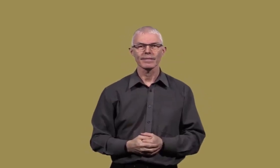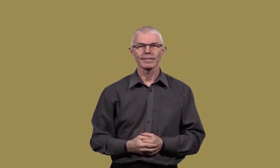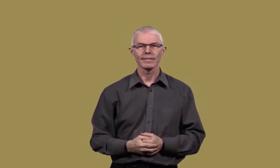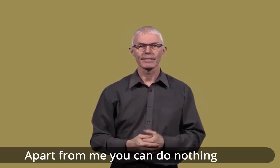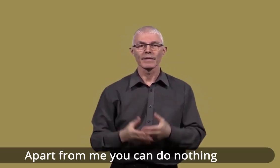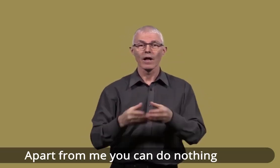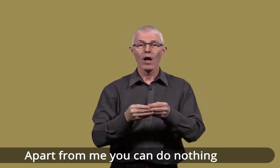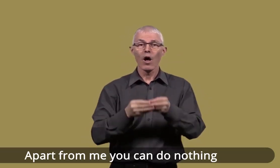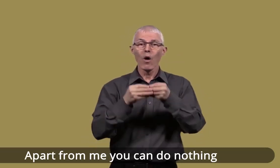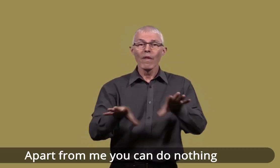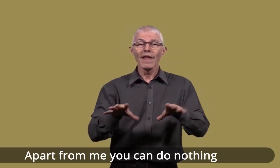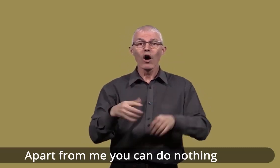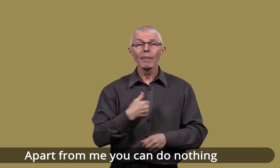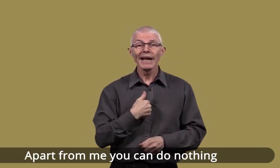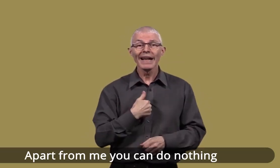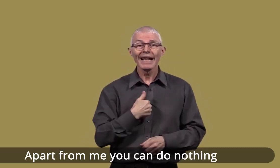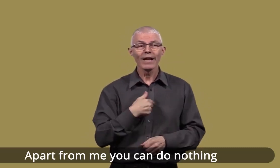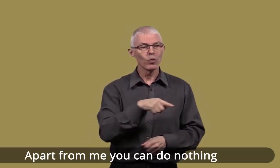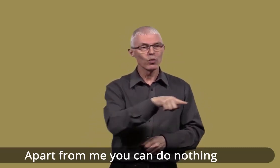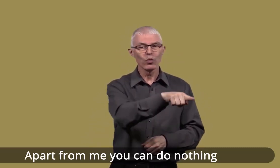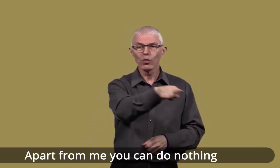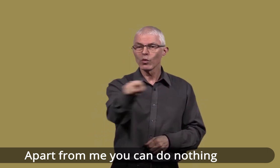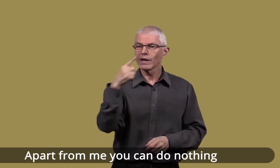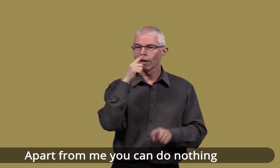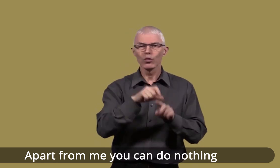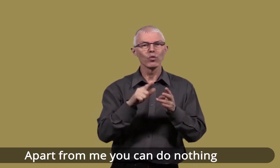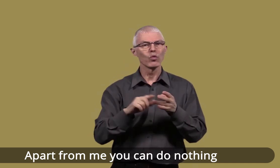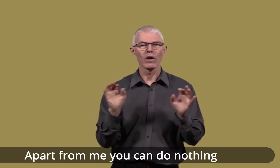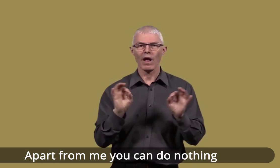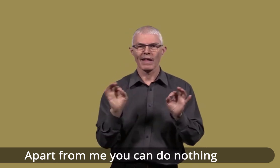Apart from me, you can do nothing.